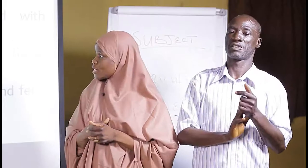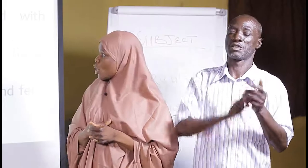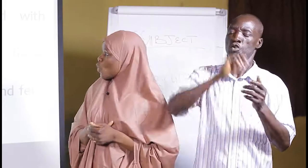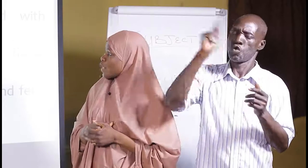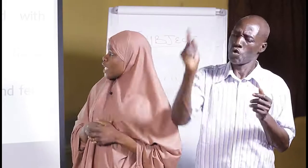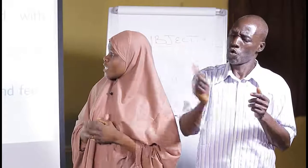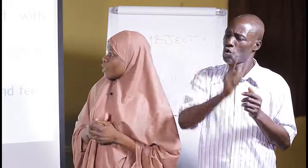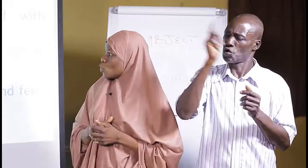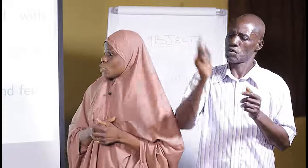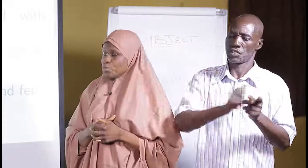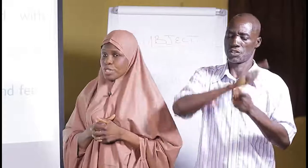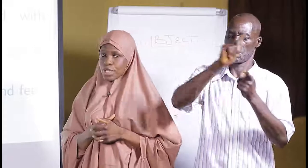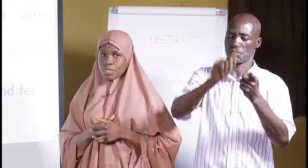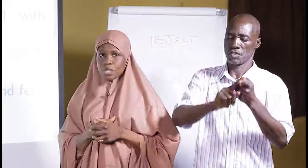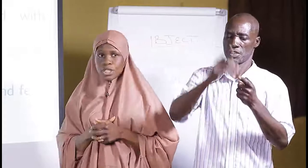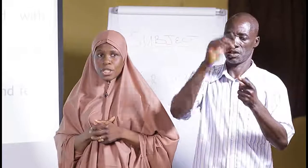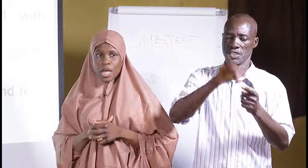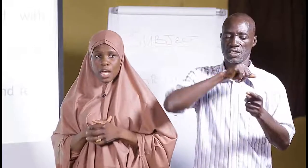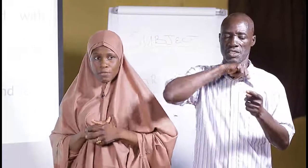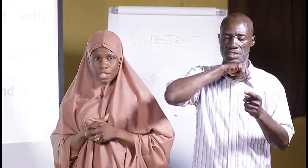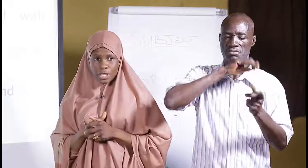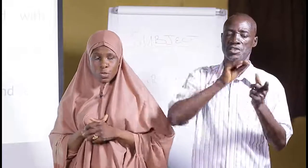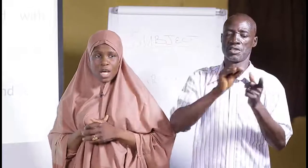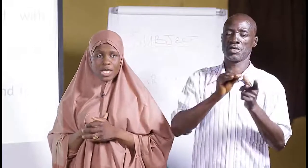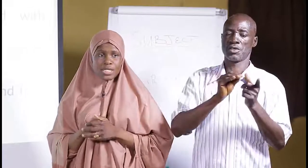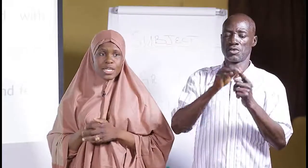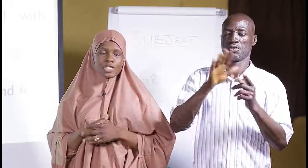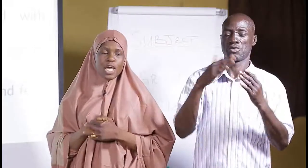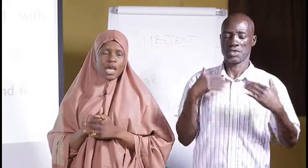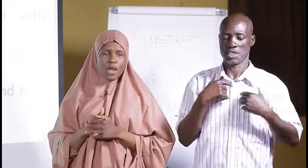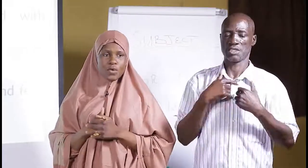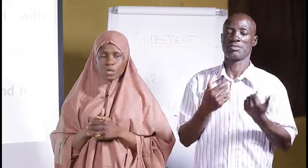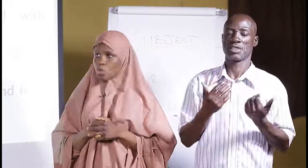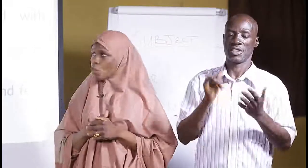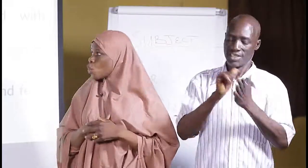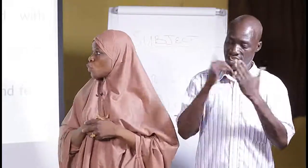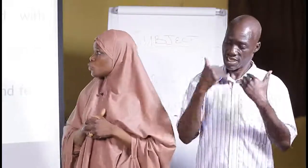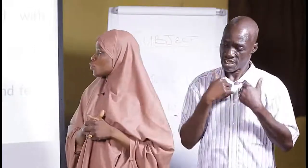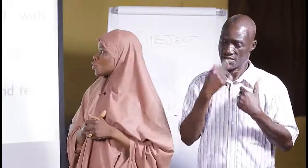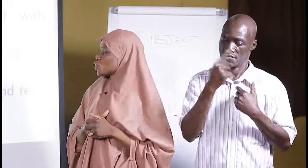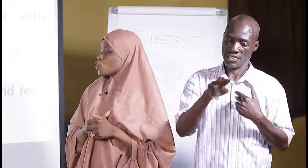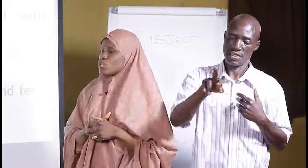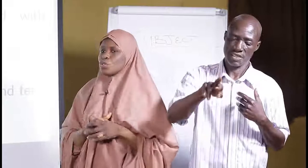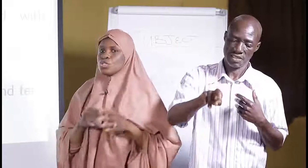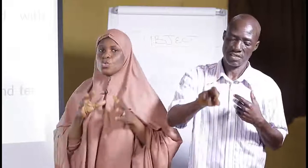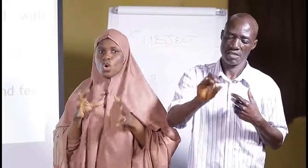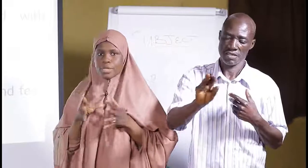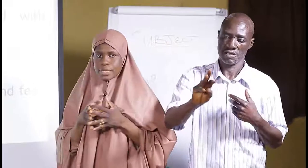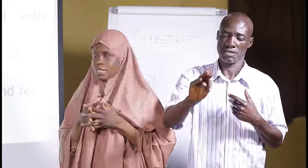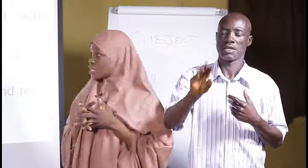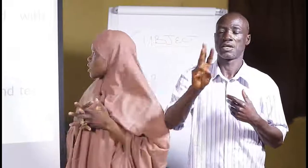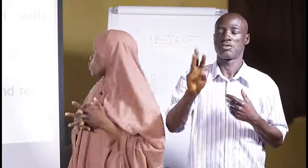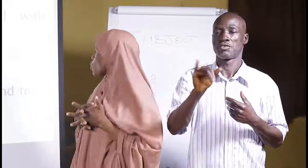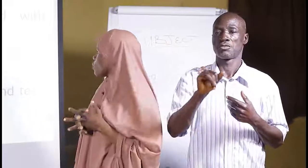That is, when the animal or the pig is being affected or has that roundworm, what you do is what? You deworm